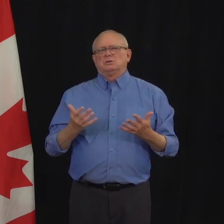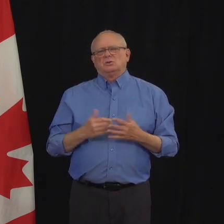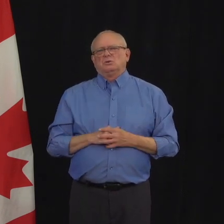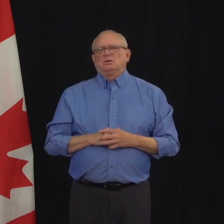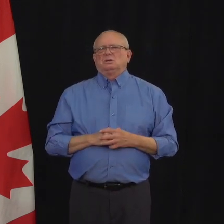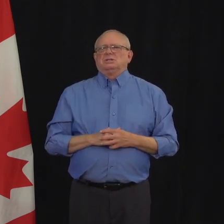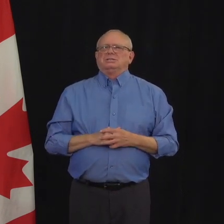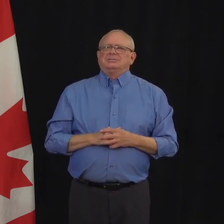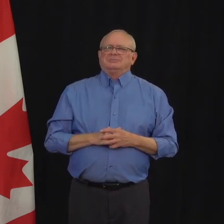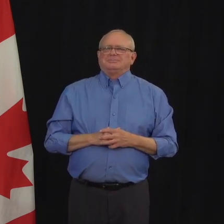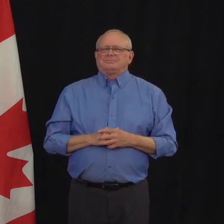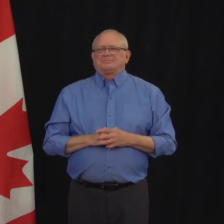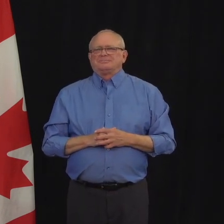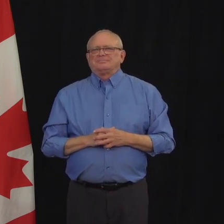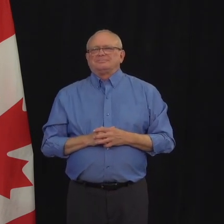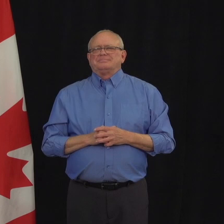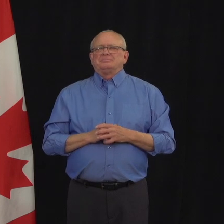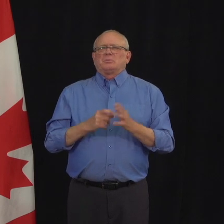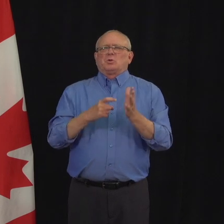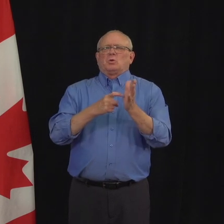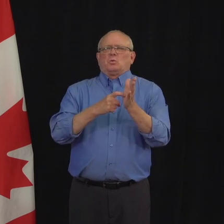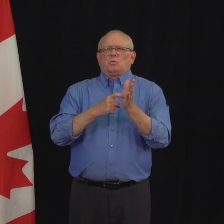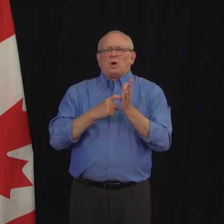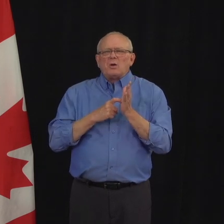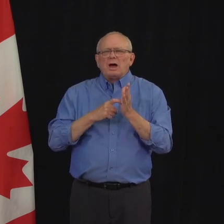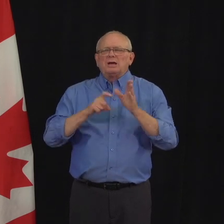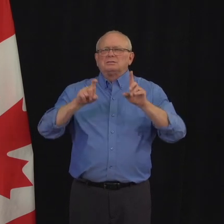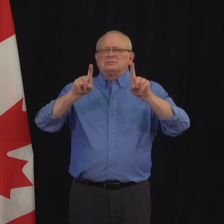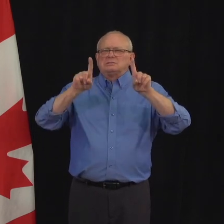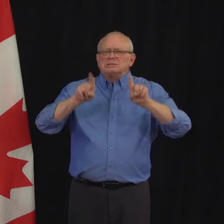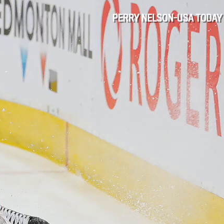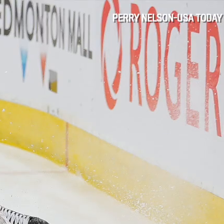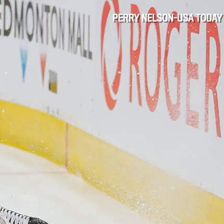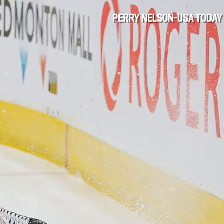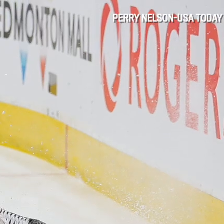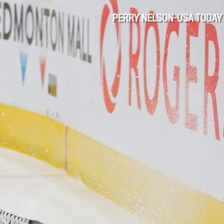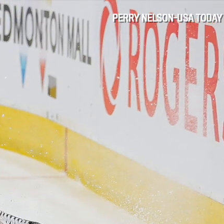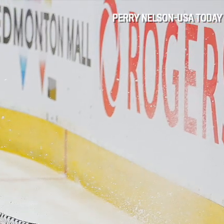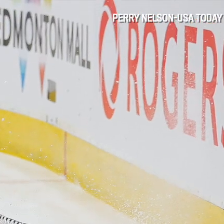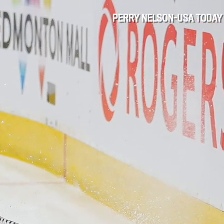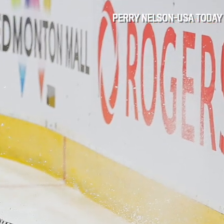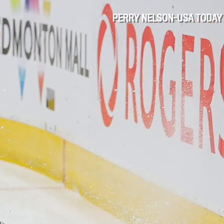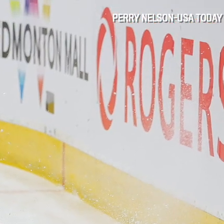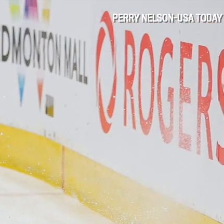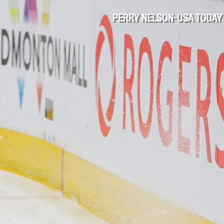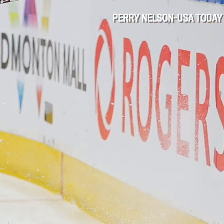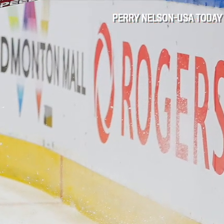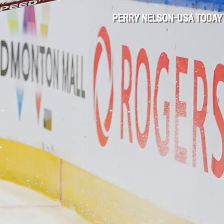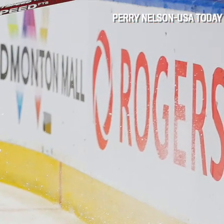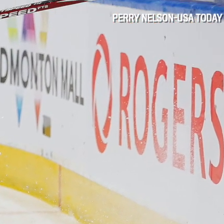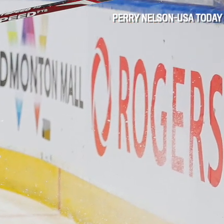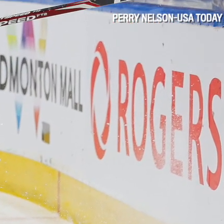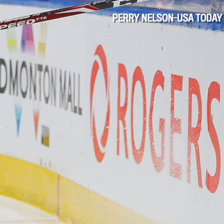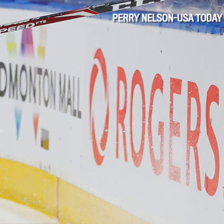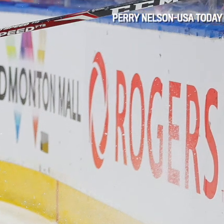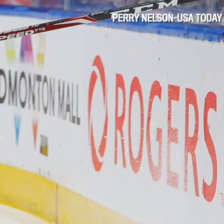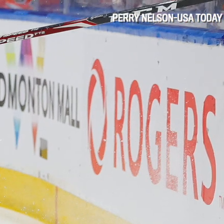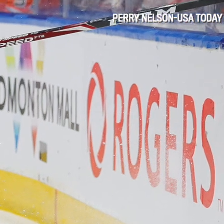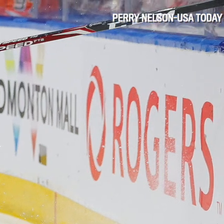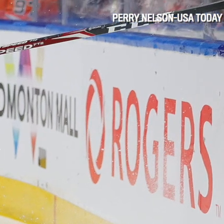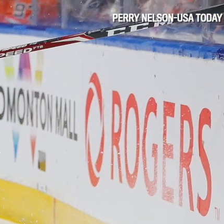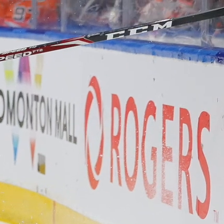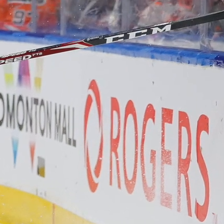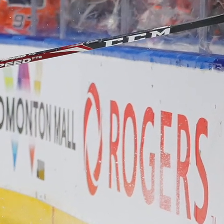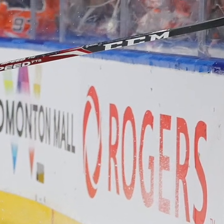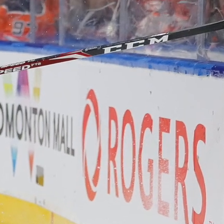about the requirements and the testing for those individuals are still being worked out. But the ones who need to remain